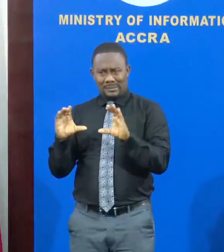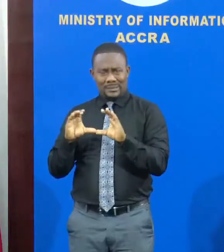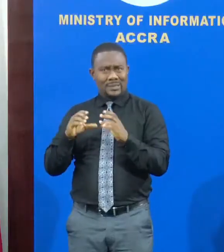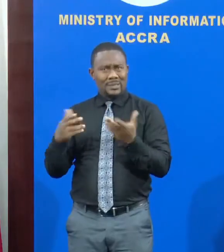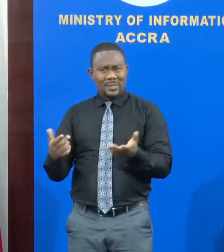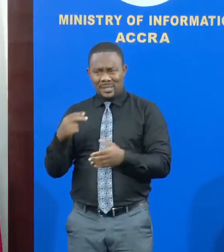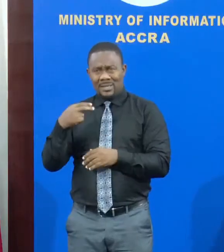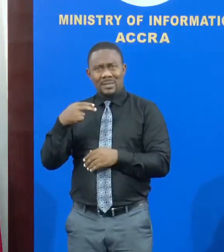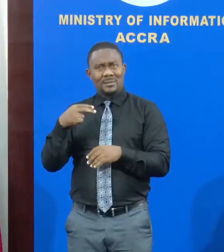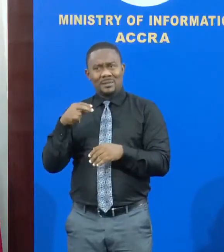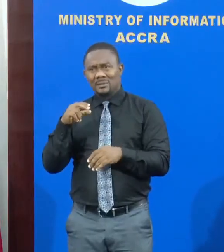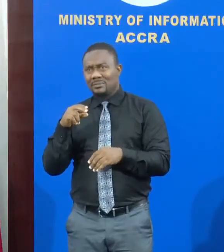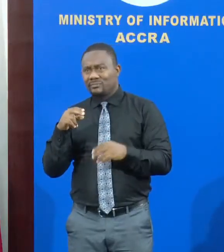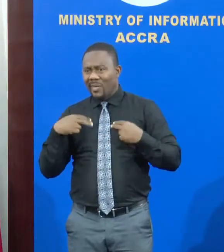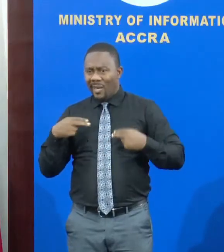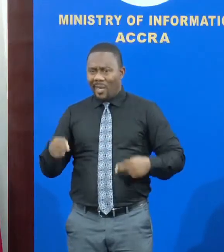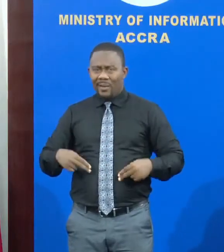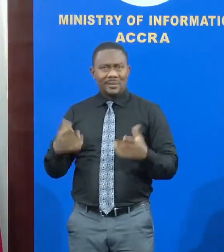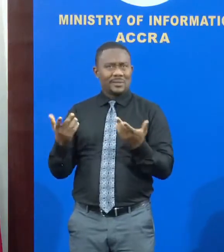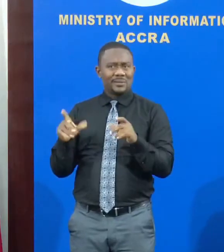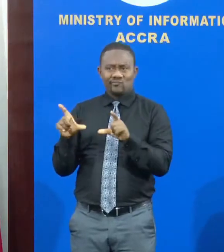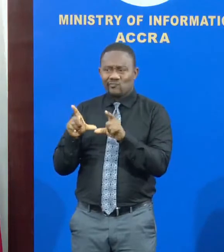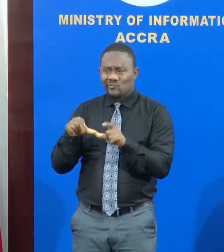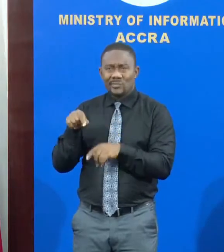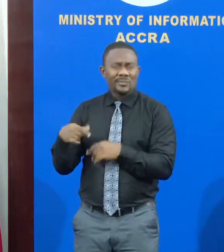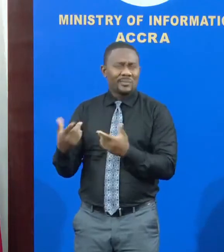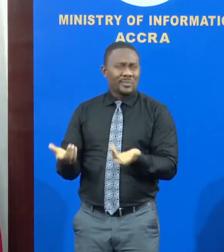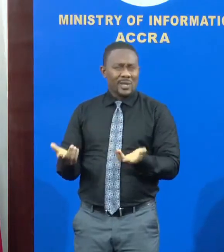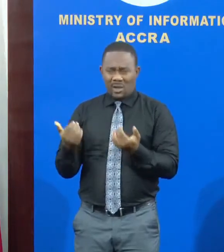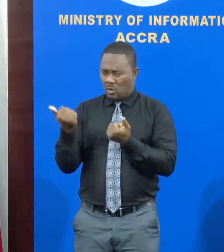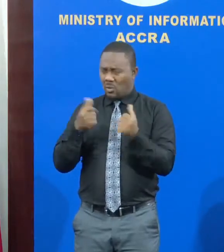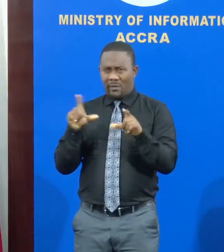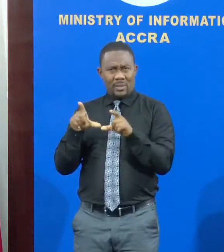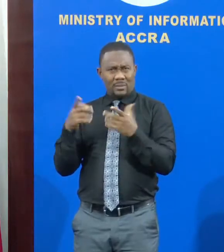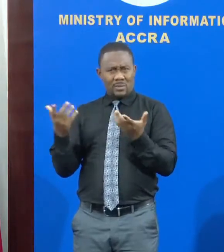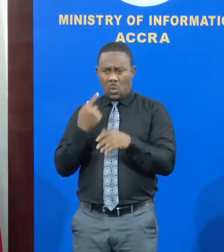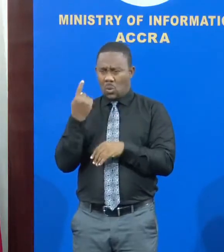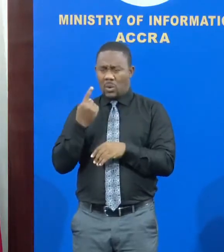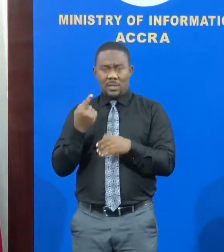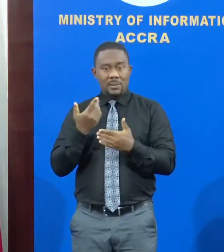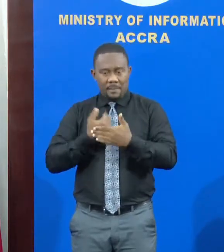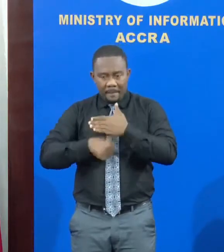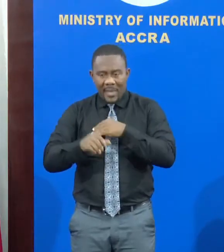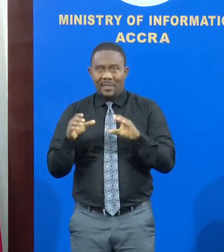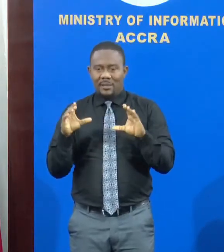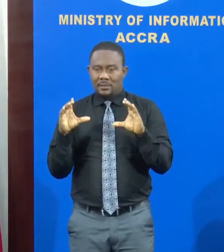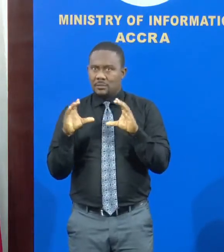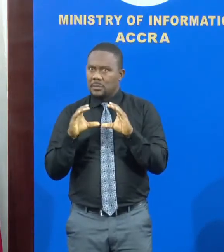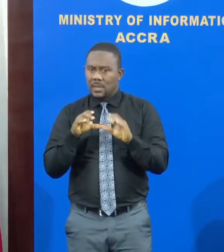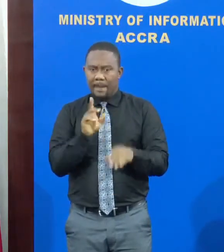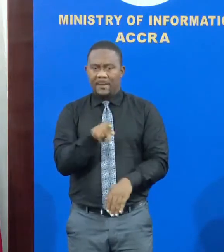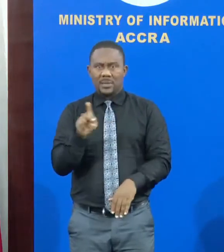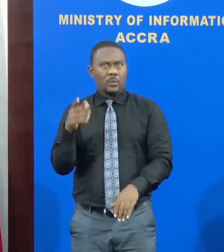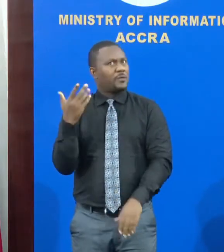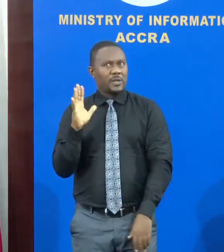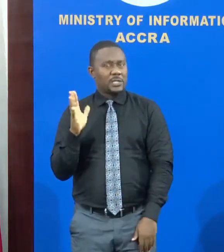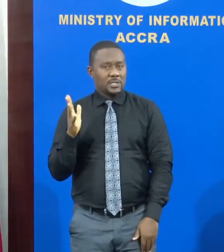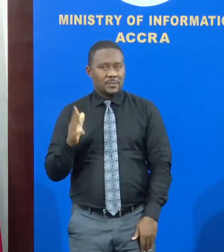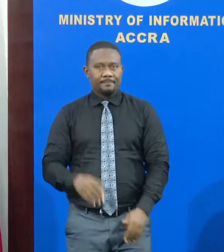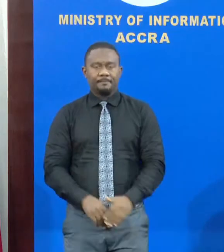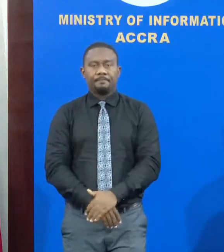insurance and driver's license and the rest of them, limiting it to birth certificate and passport. We